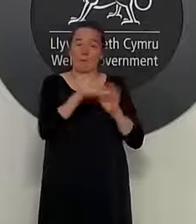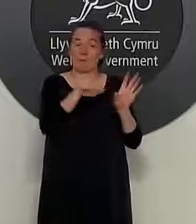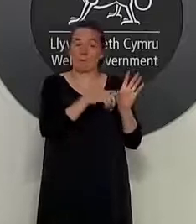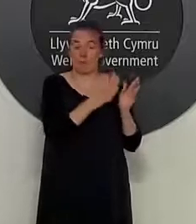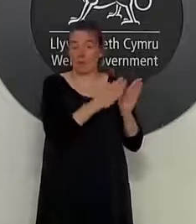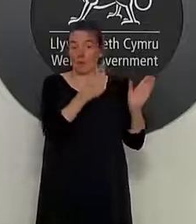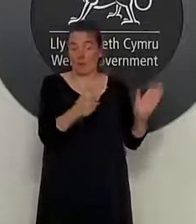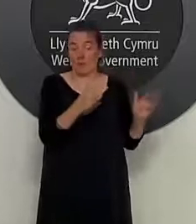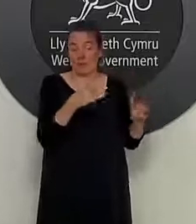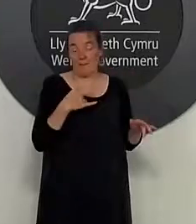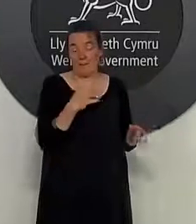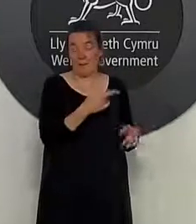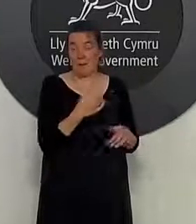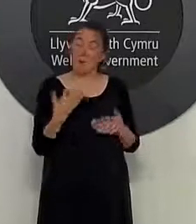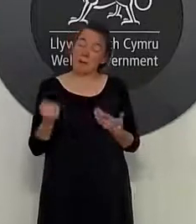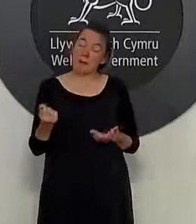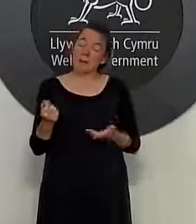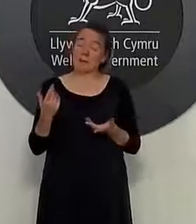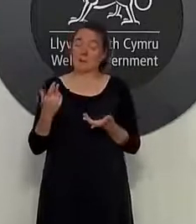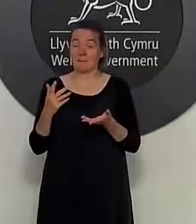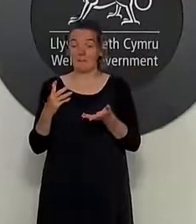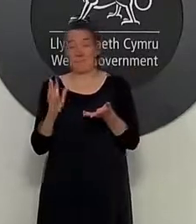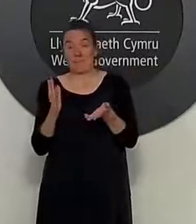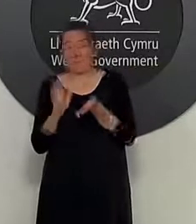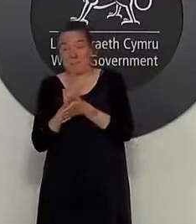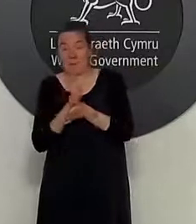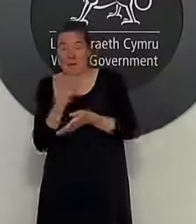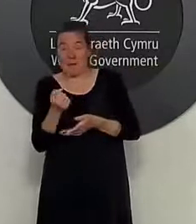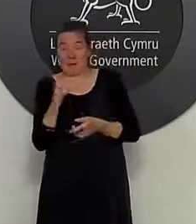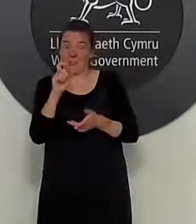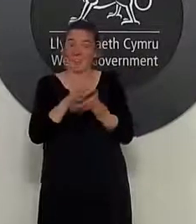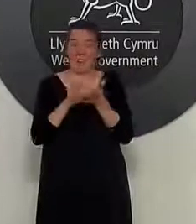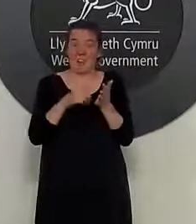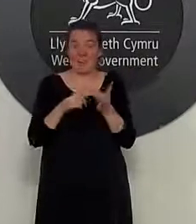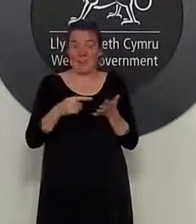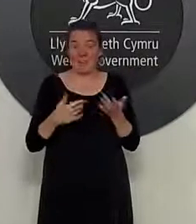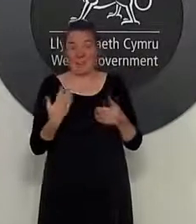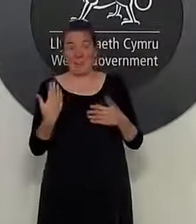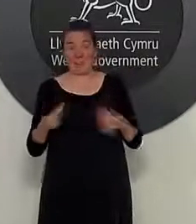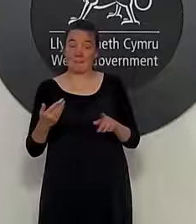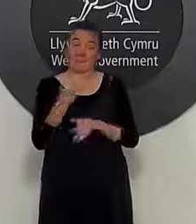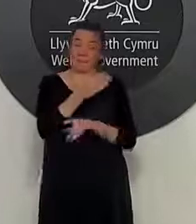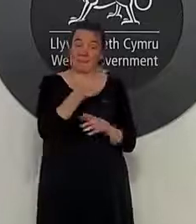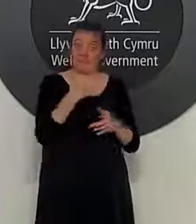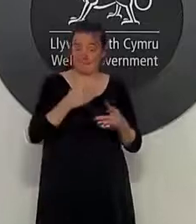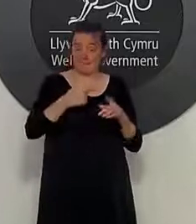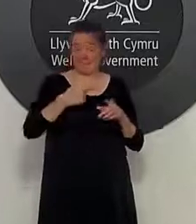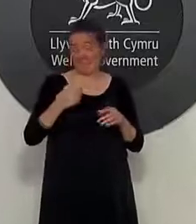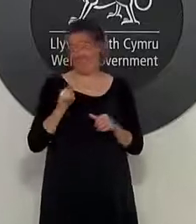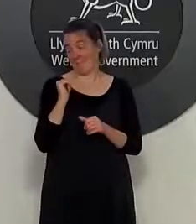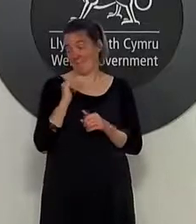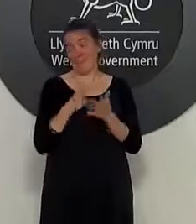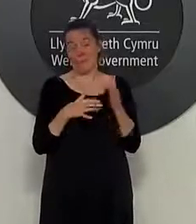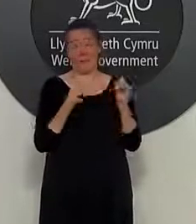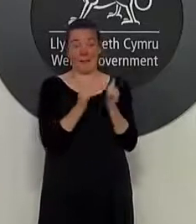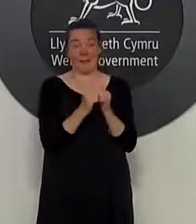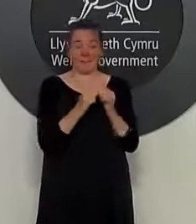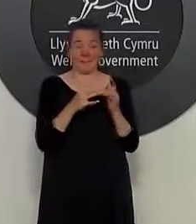where I'm able to go, and was there this weekend and hope to be there quite a bit more over this summer.